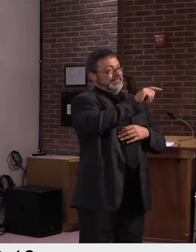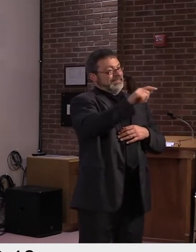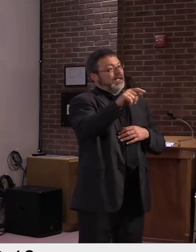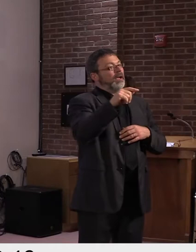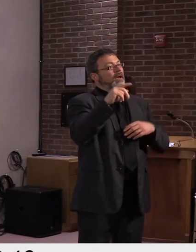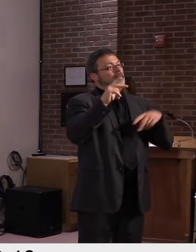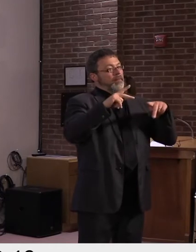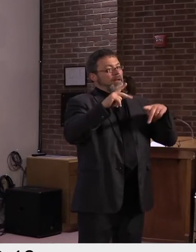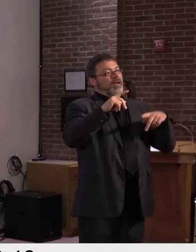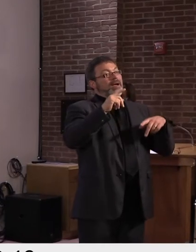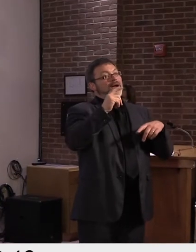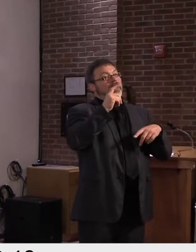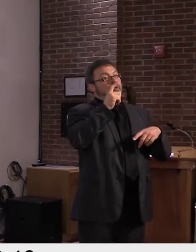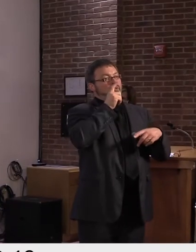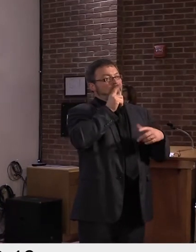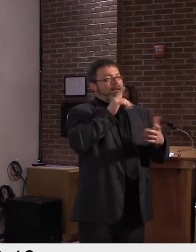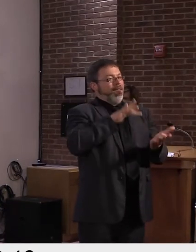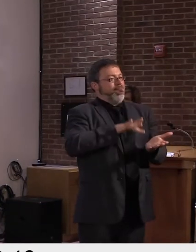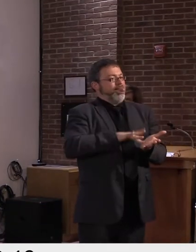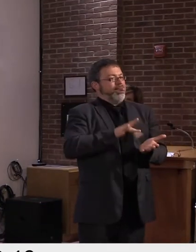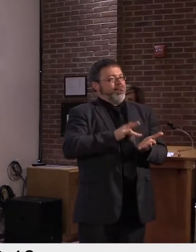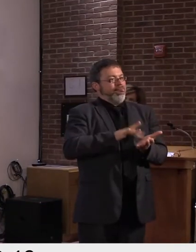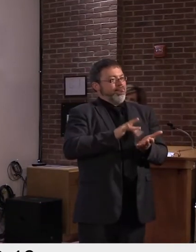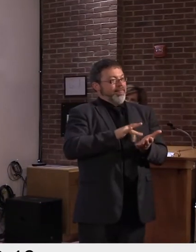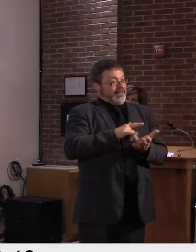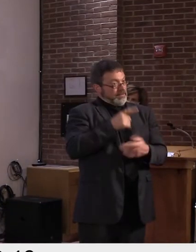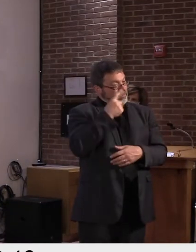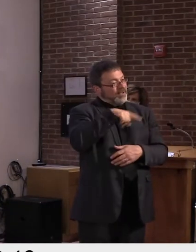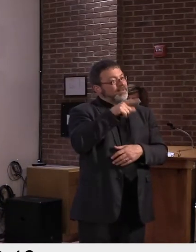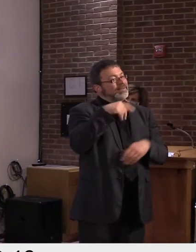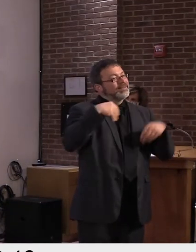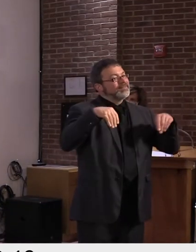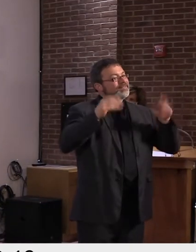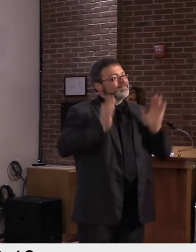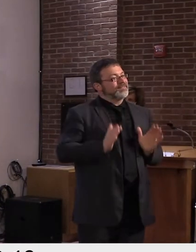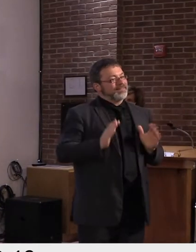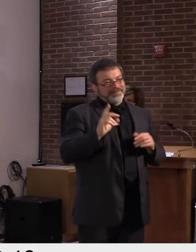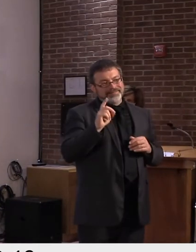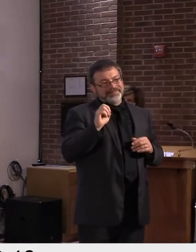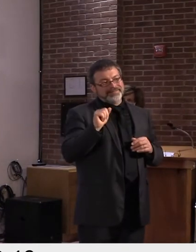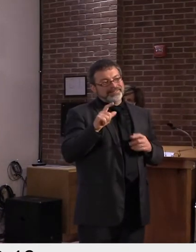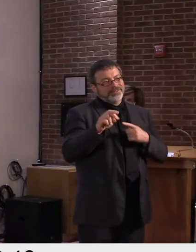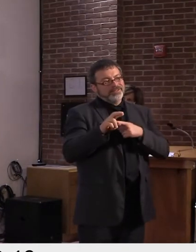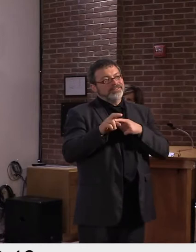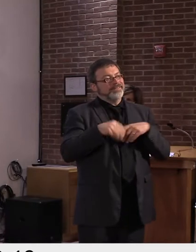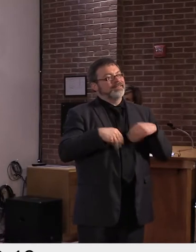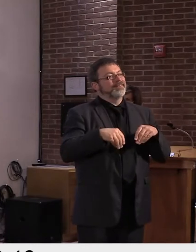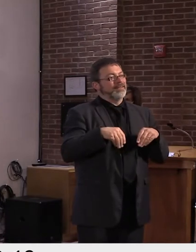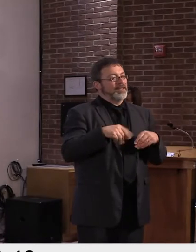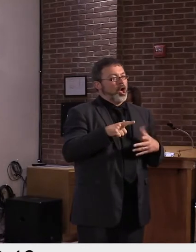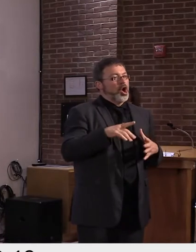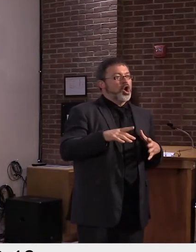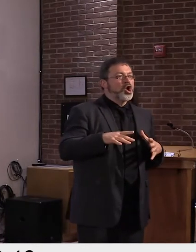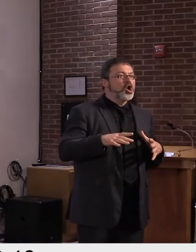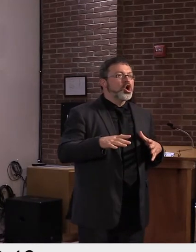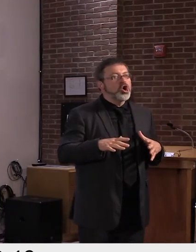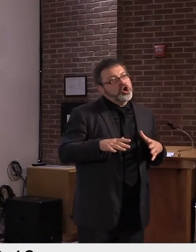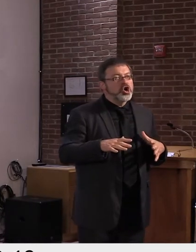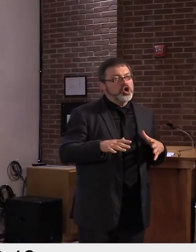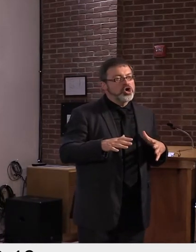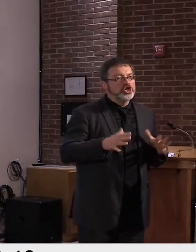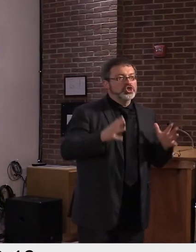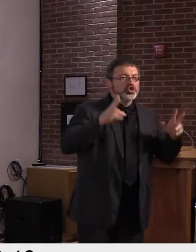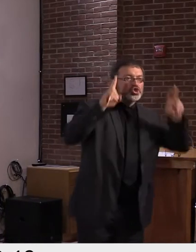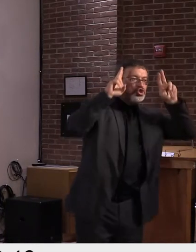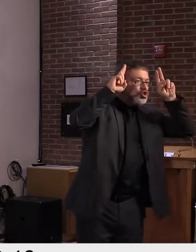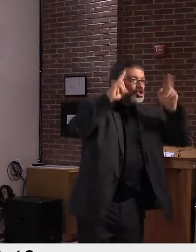to be perhaps a time that they could actually capitalize on it, maybe make more money, charge more.